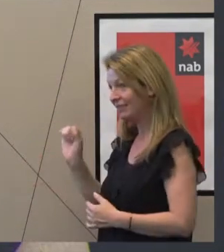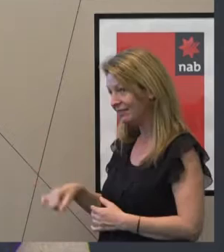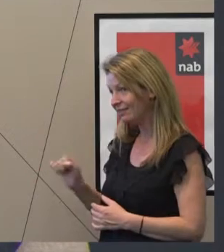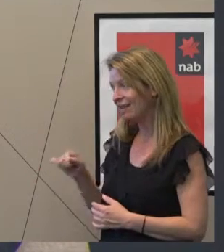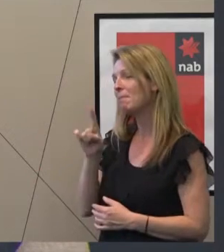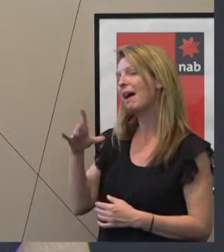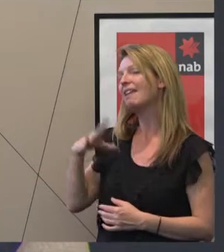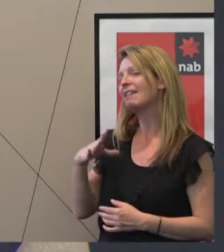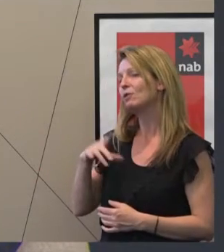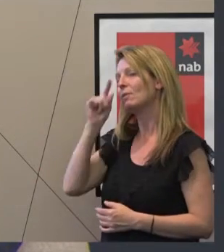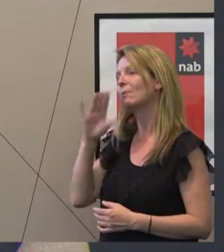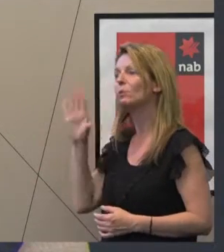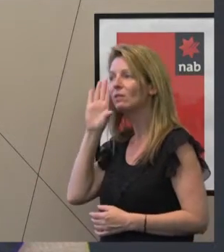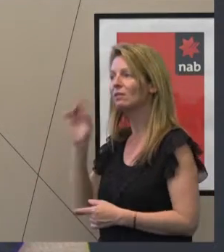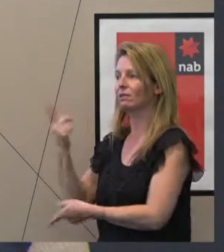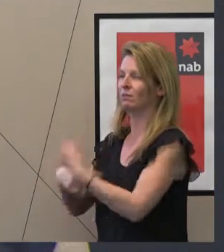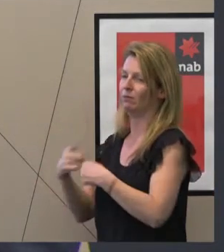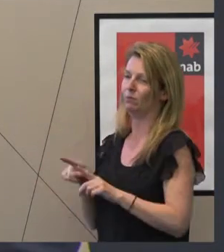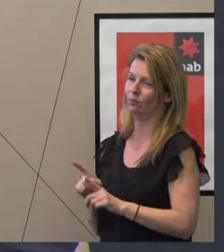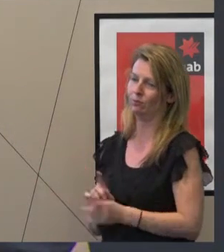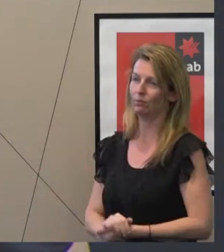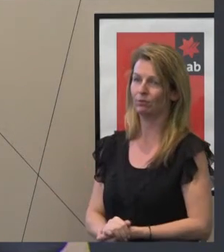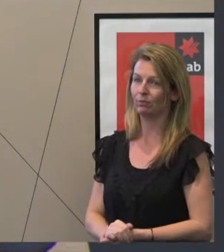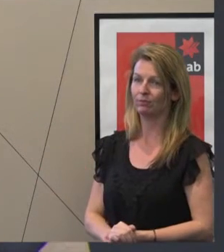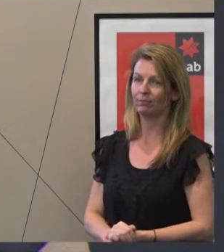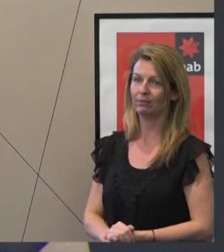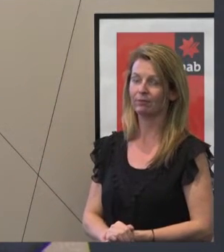to be able to listen to people.